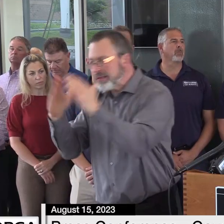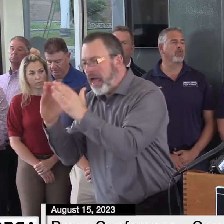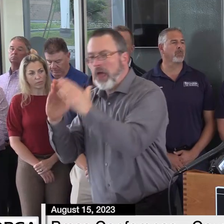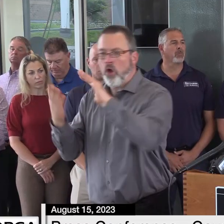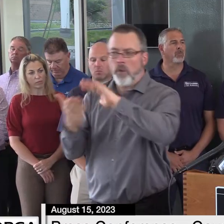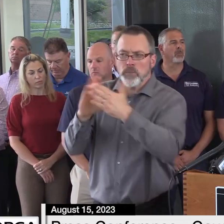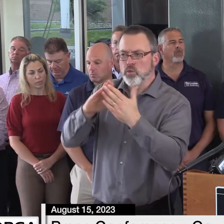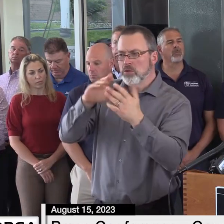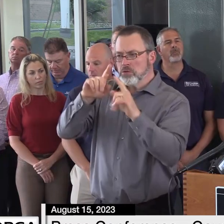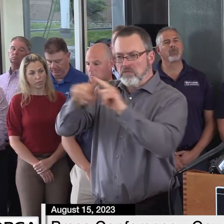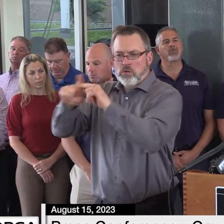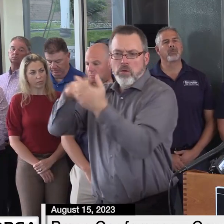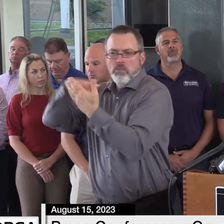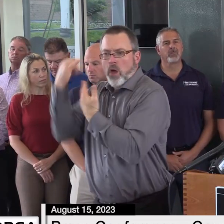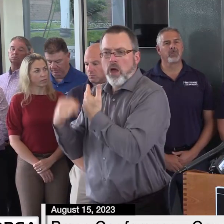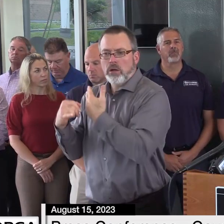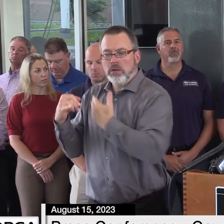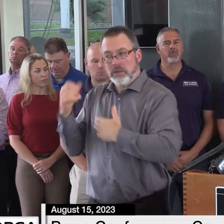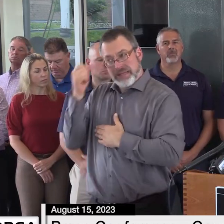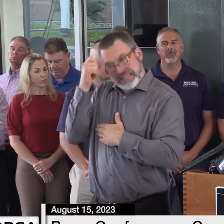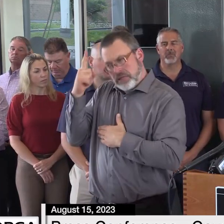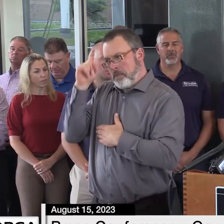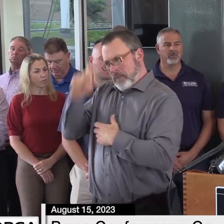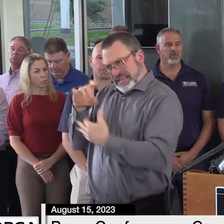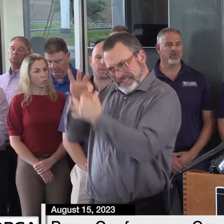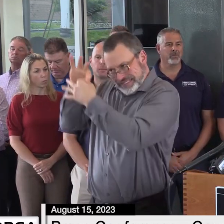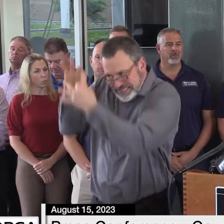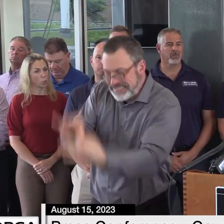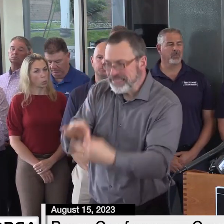flood recovery, public space litter related.